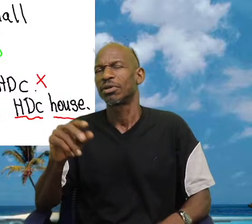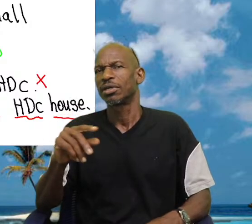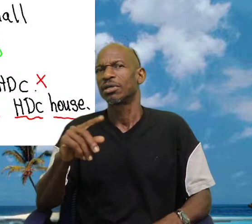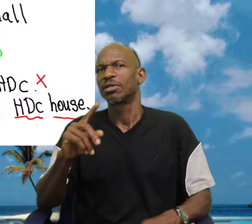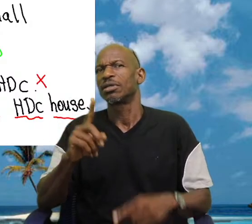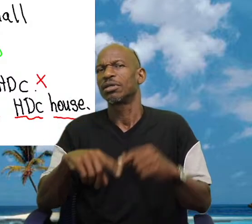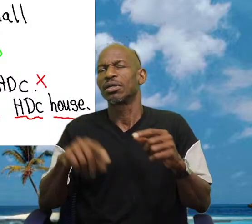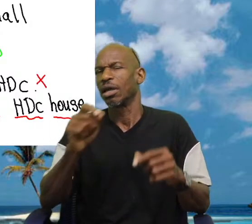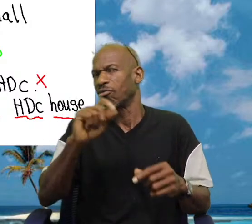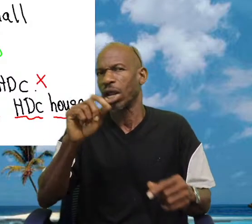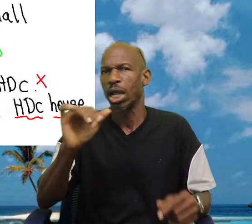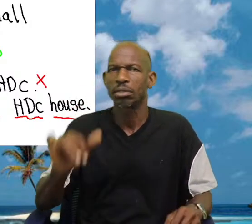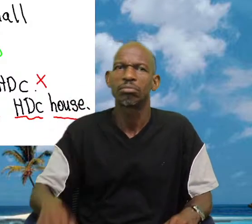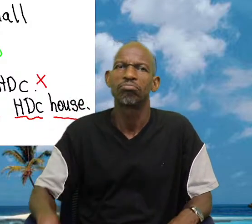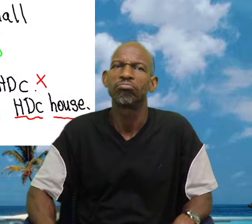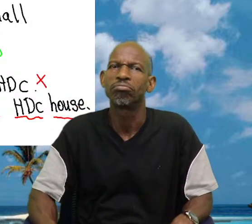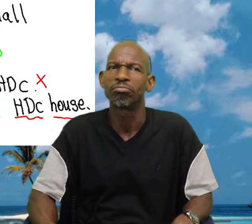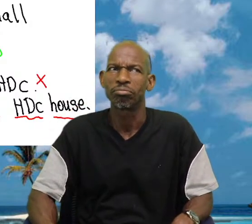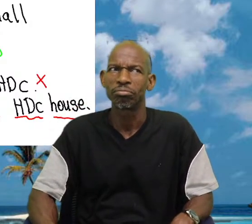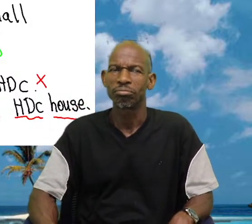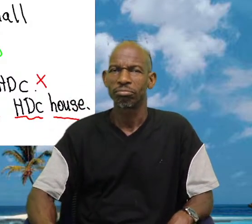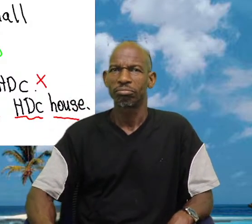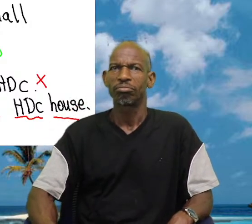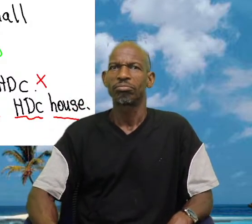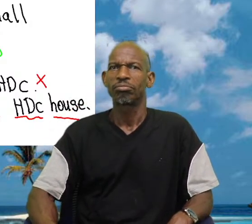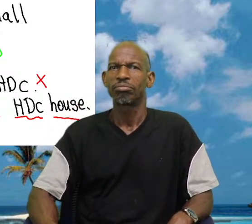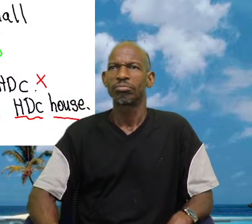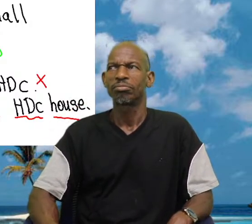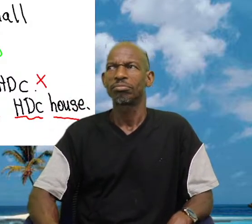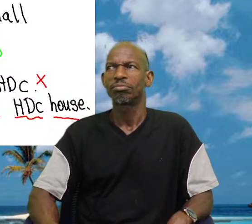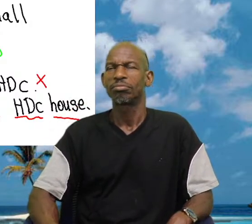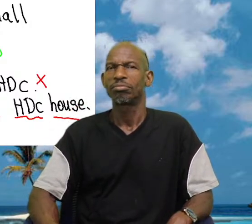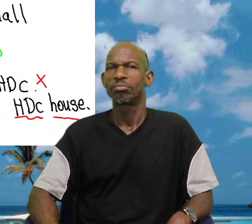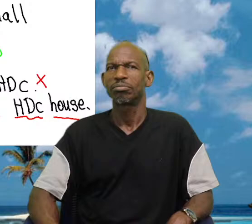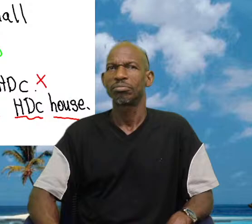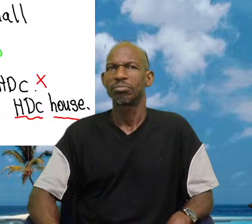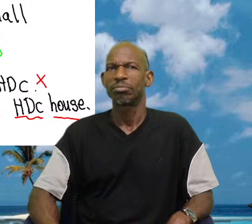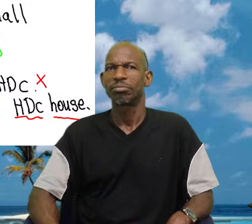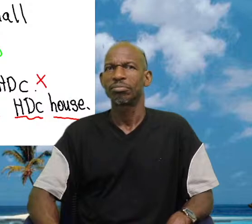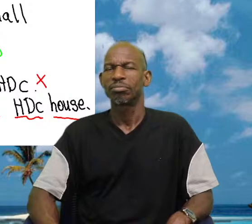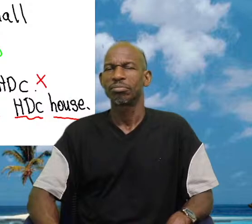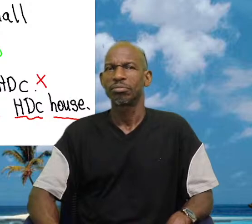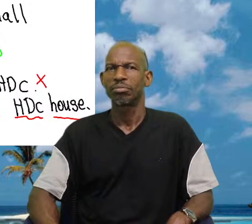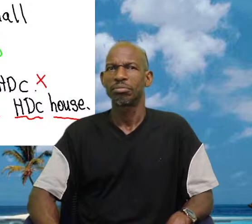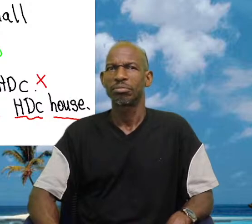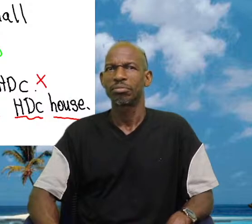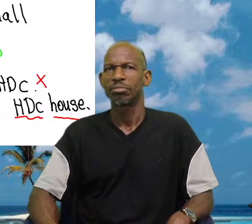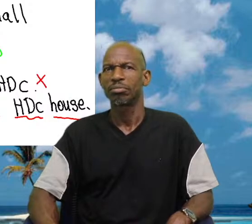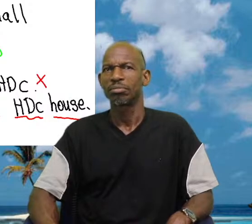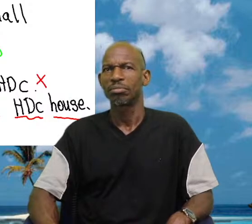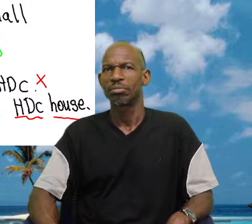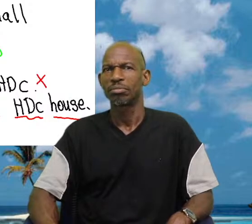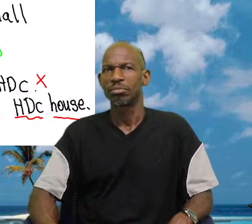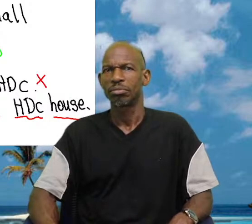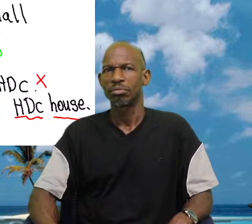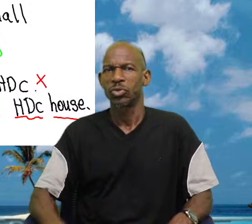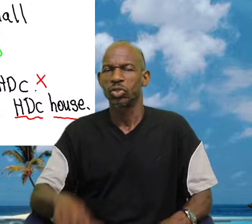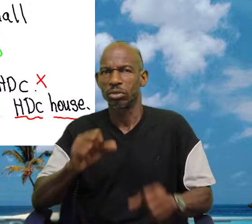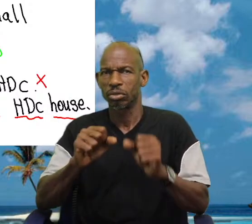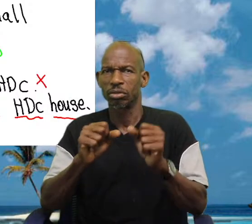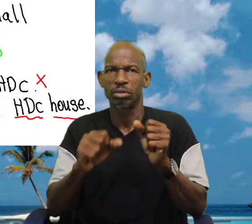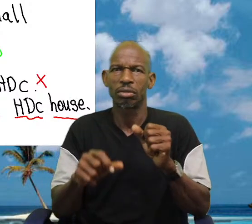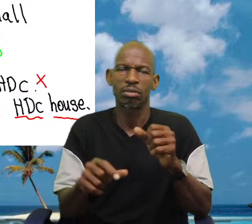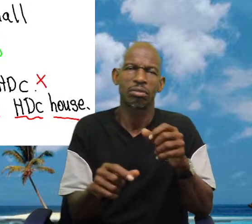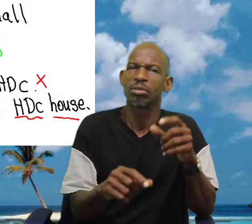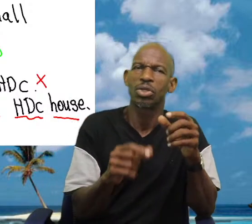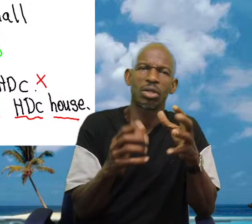the house is HDC. So that will be the meaning of that sentence, but that is not really what you want to